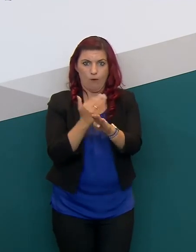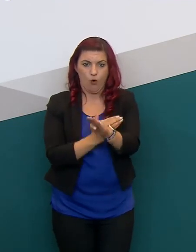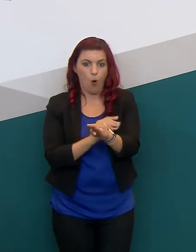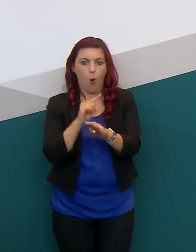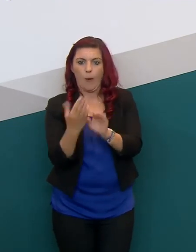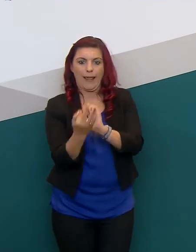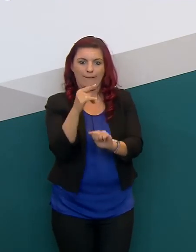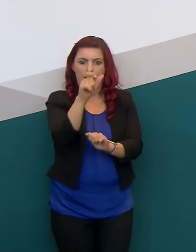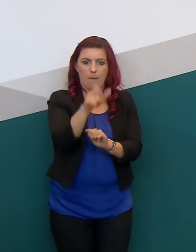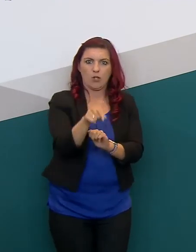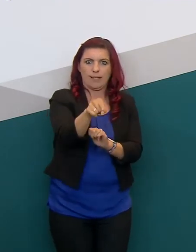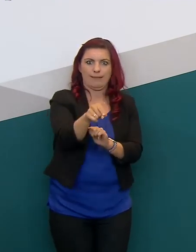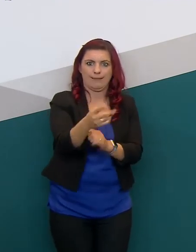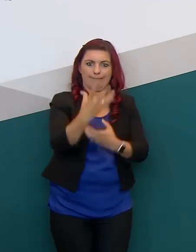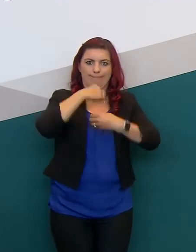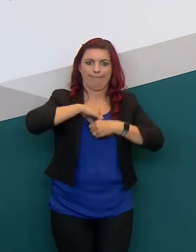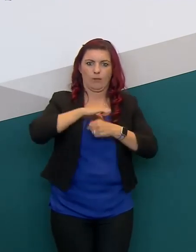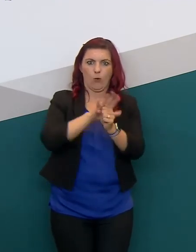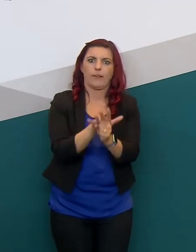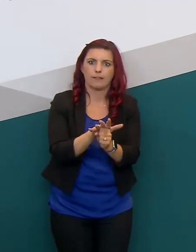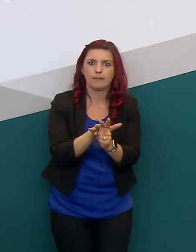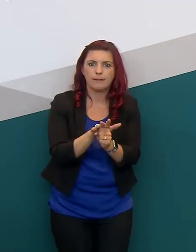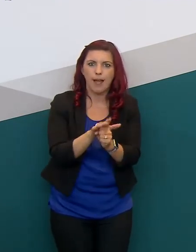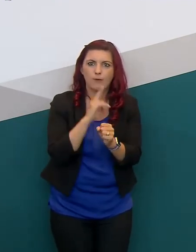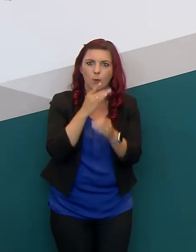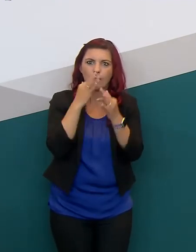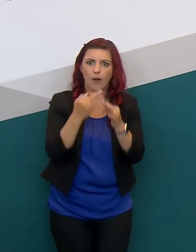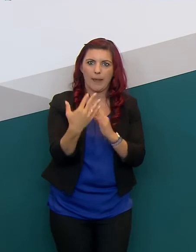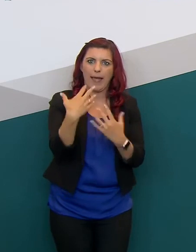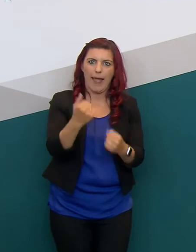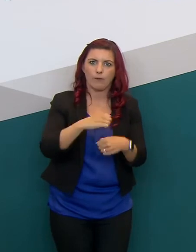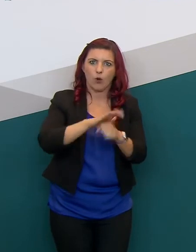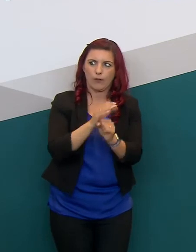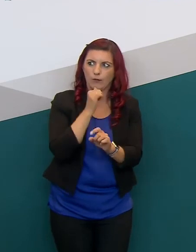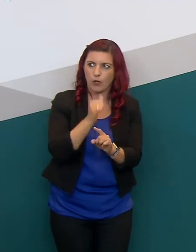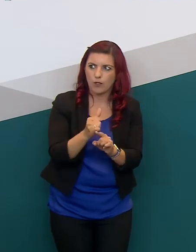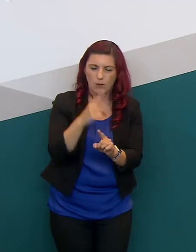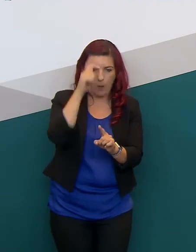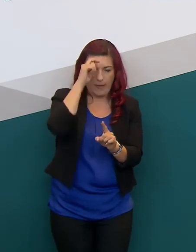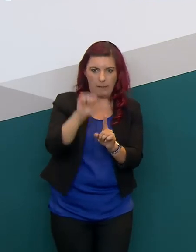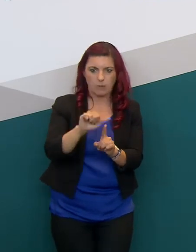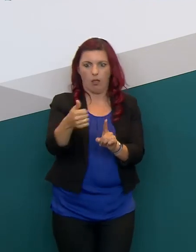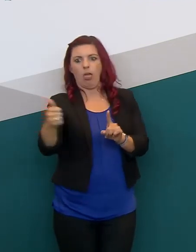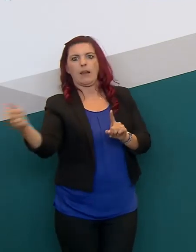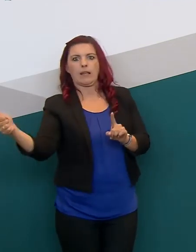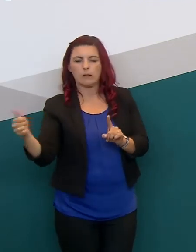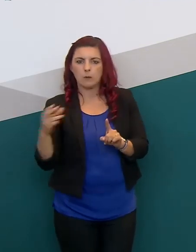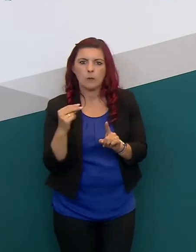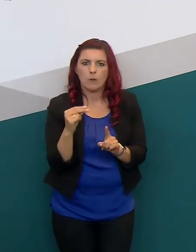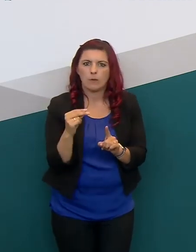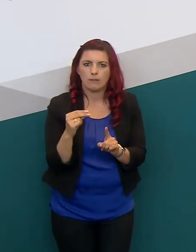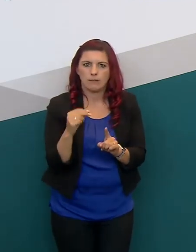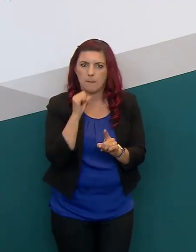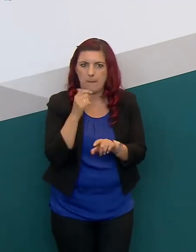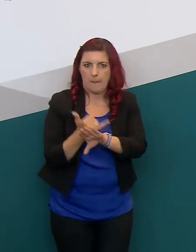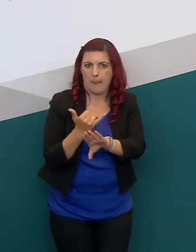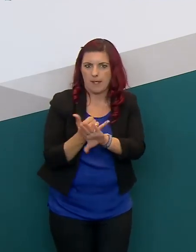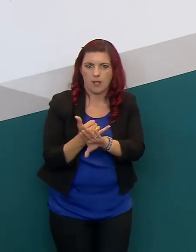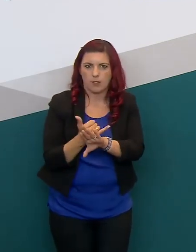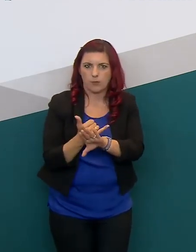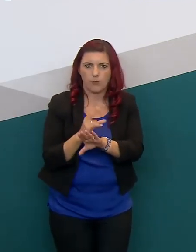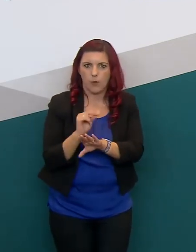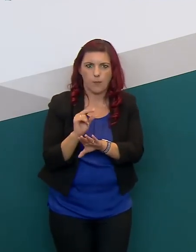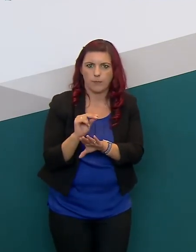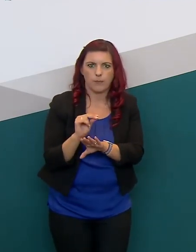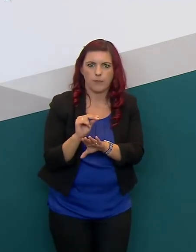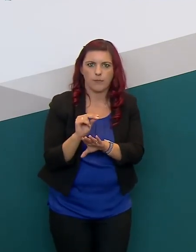that person themselves does not have the disease, we do not consider them a close contact. We don't require them to subject themselves